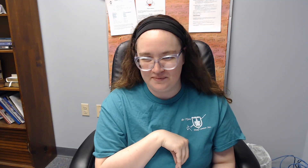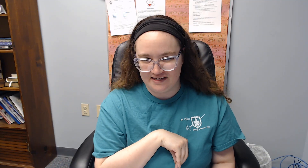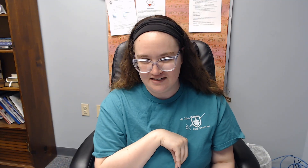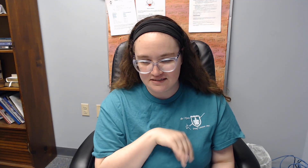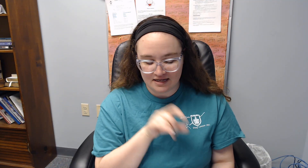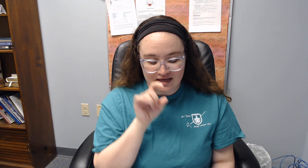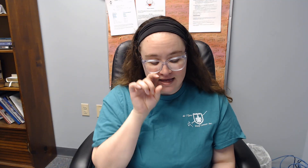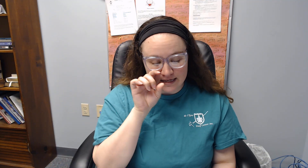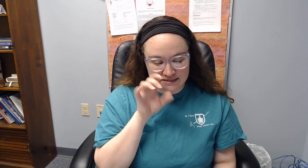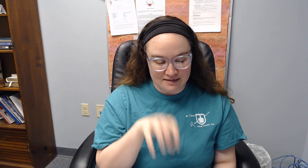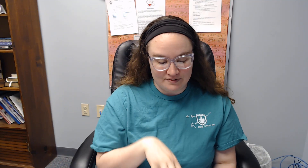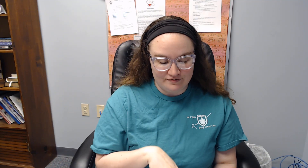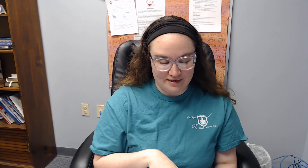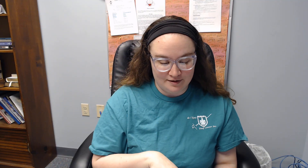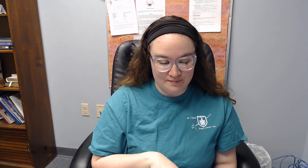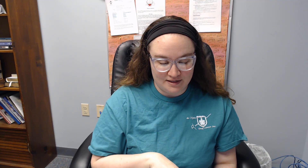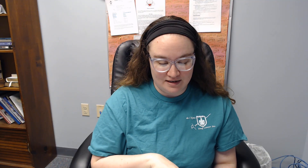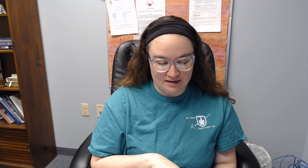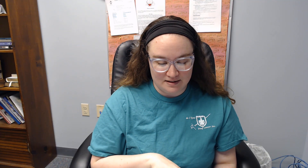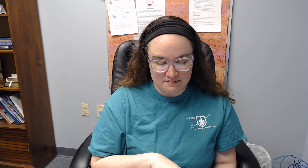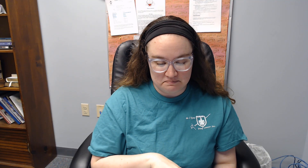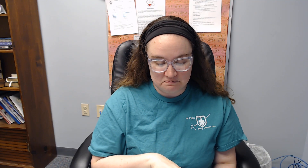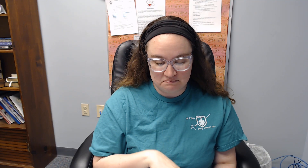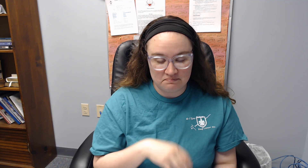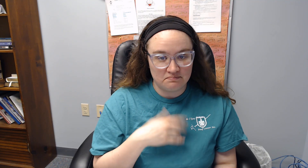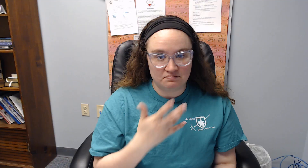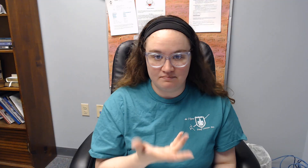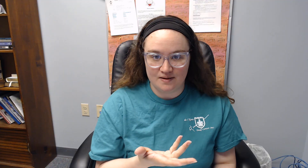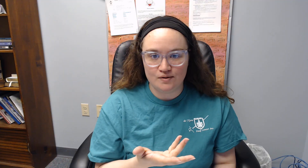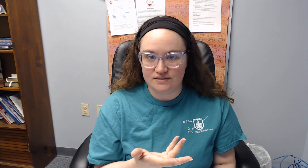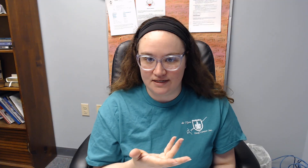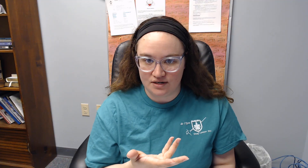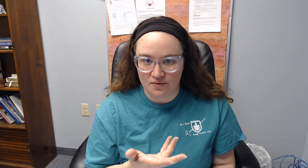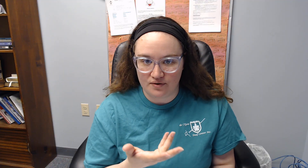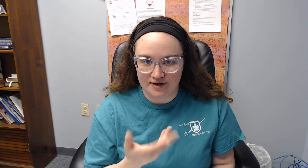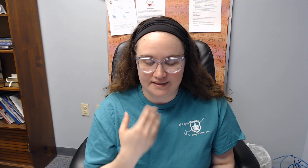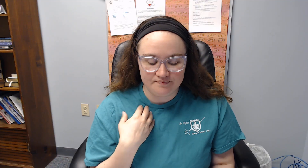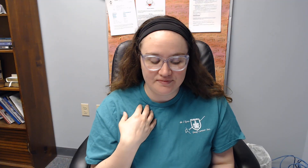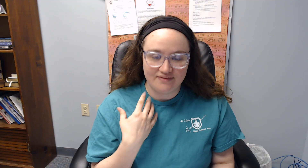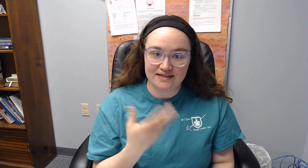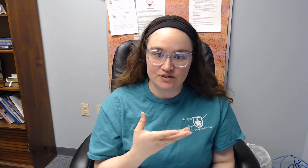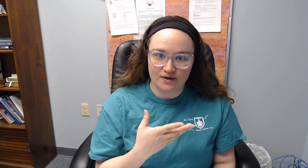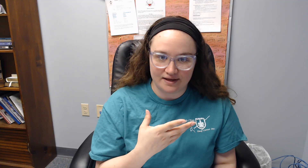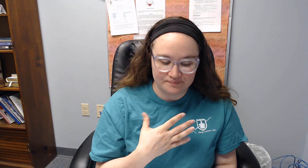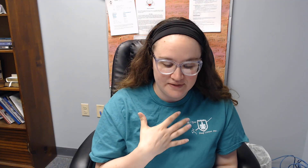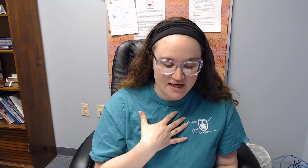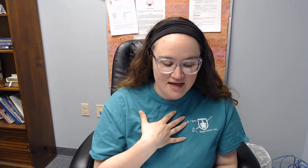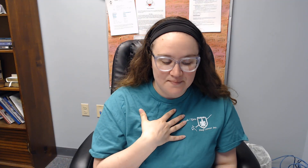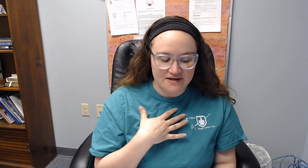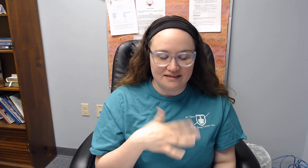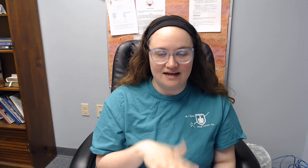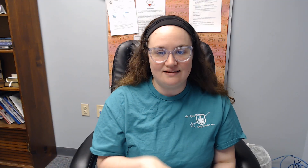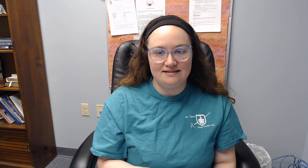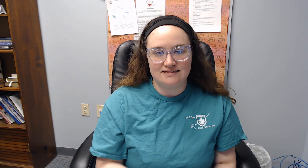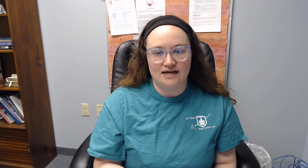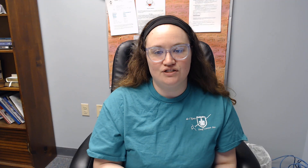repeat, and some of them maybe you didn't know already, and that's okay. But a lot of these signs